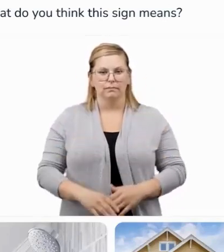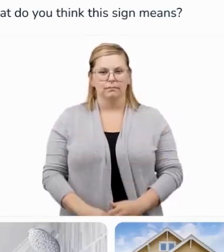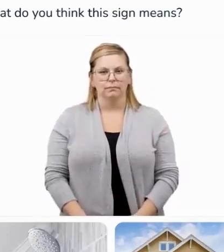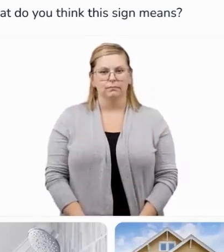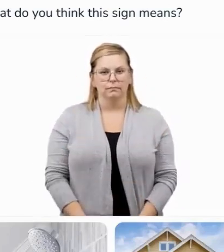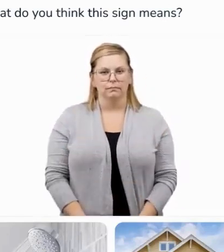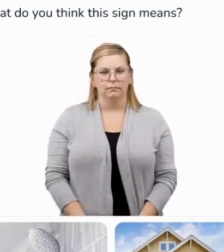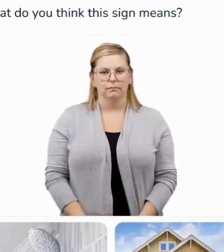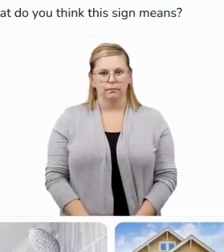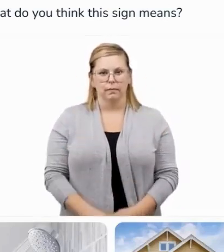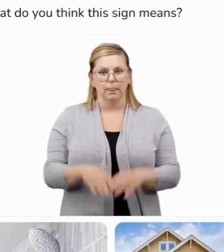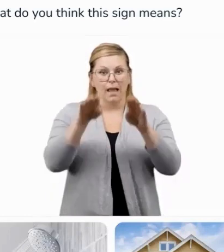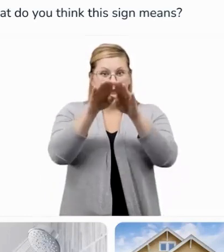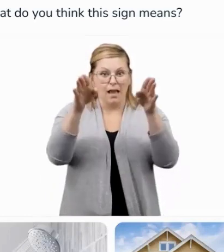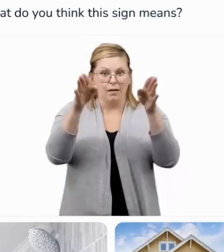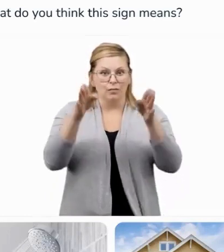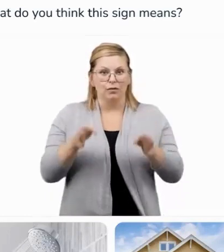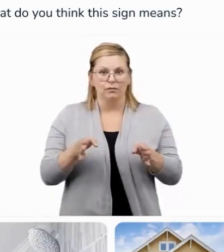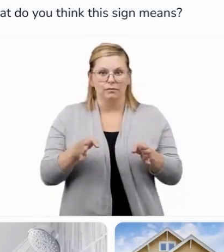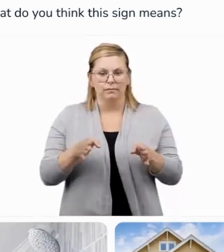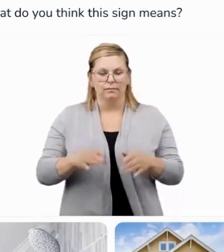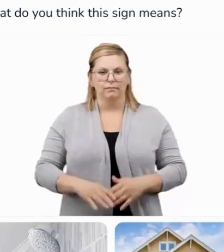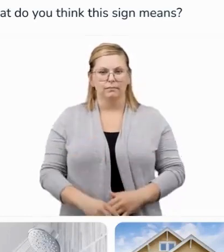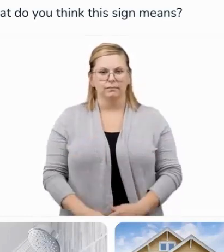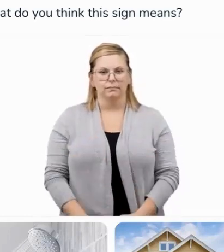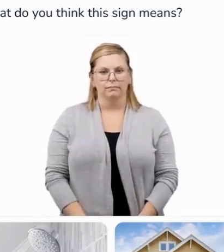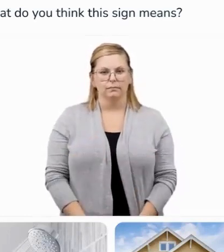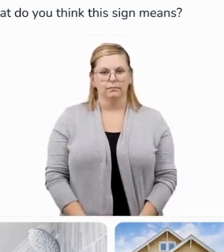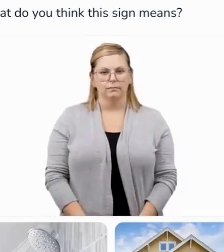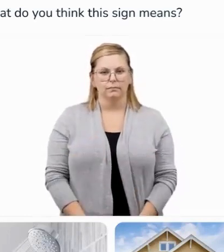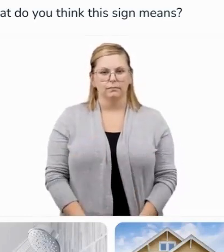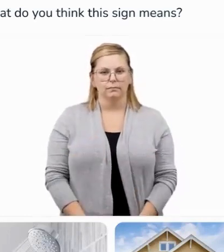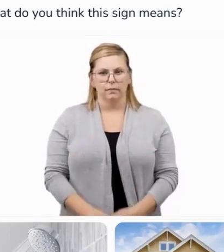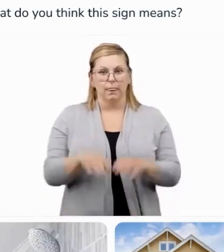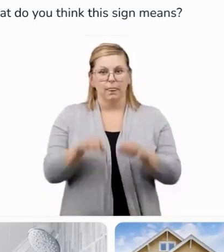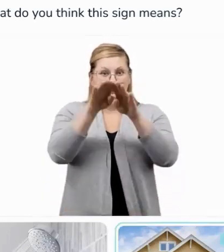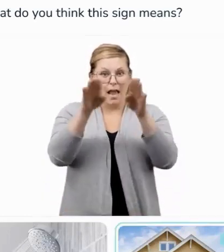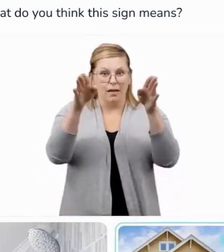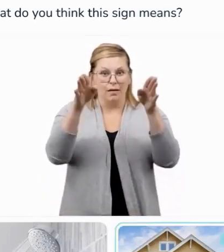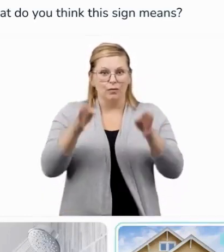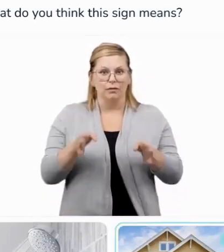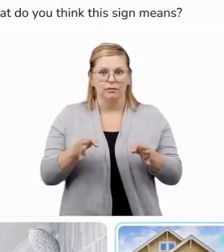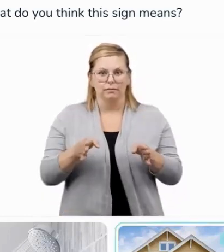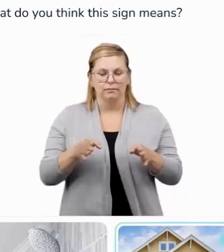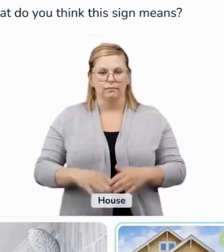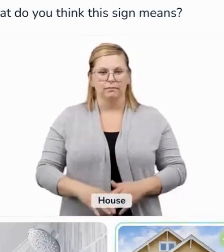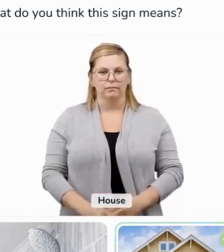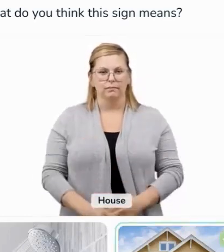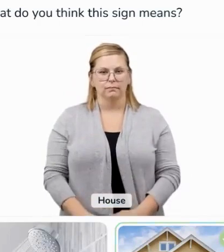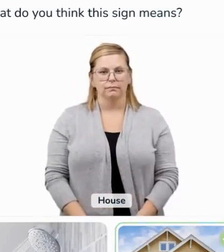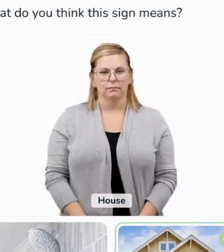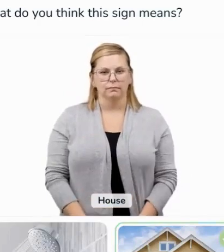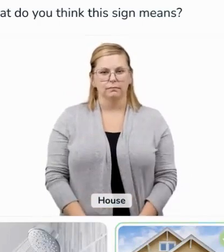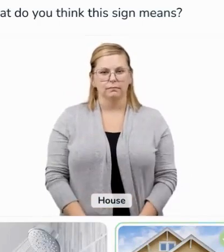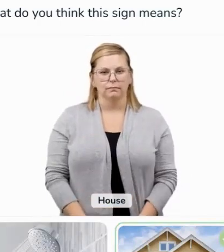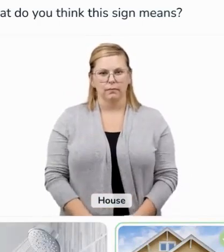what do you think, Ryan? That's house. House or shower? House? House. Let's check.